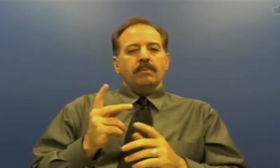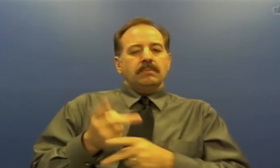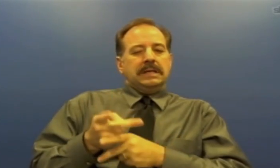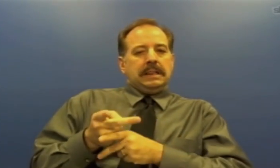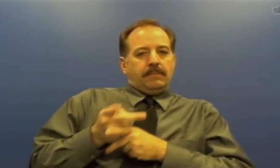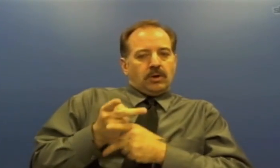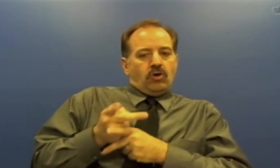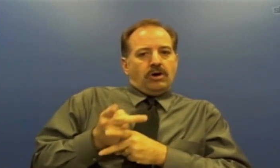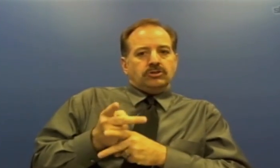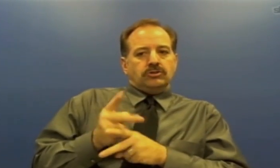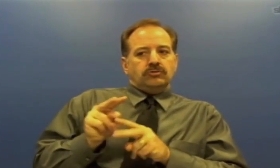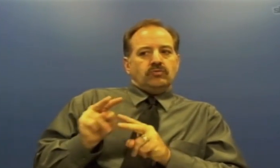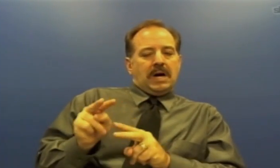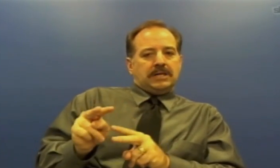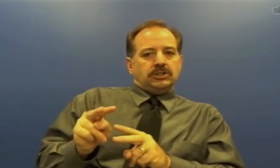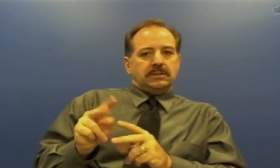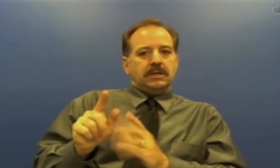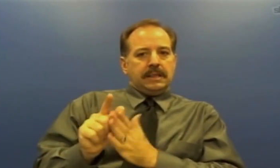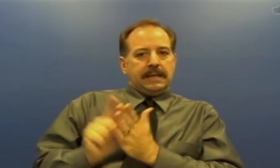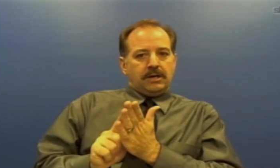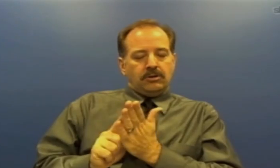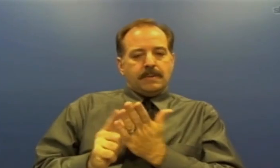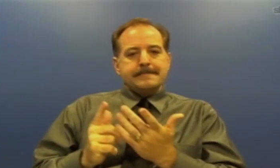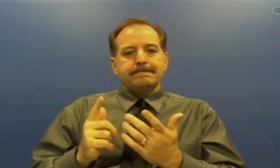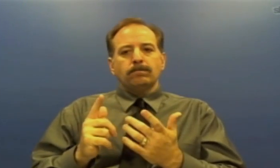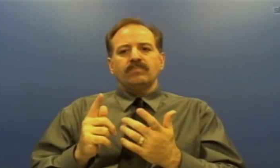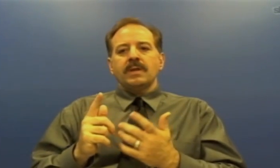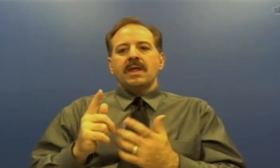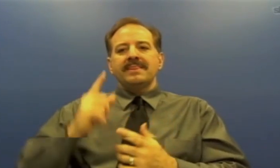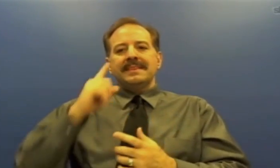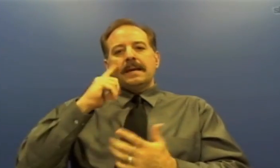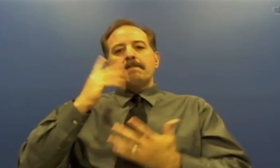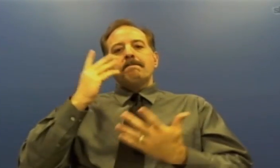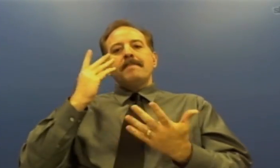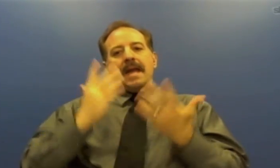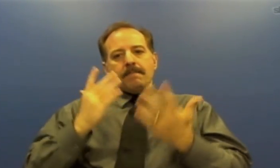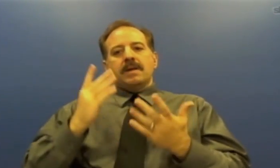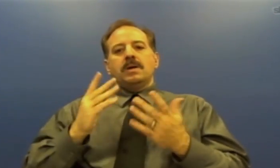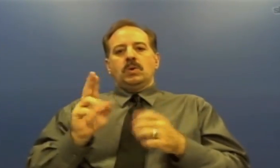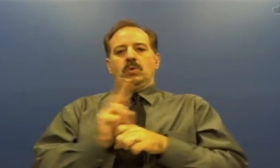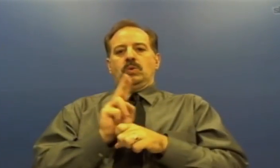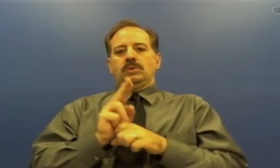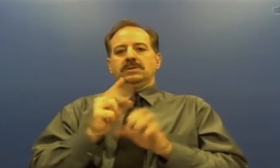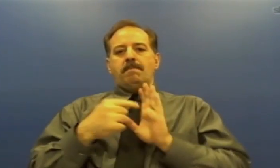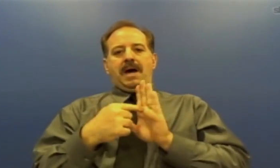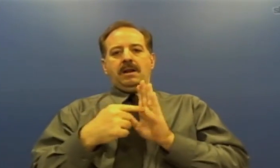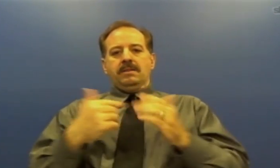is accepting of that idea, and I would just be cautious about, putting VRI in a legal setting as